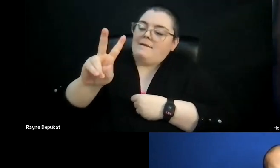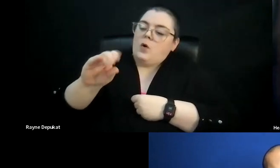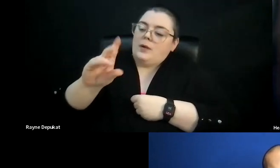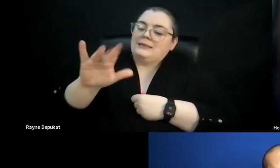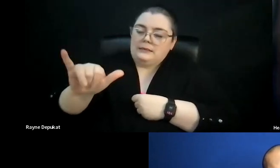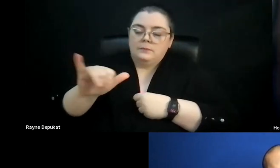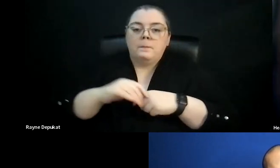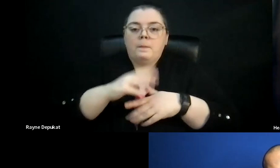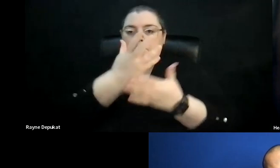advocacy.